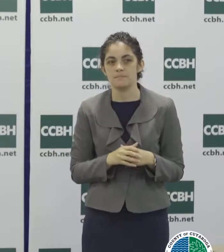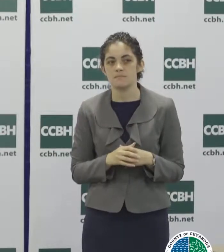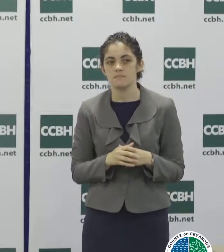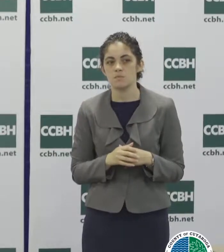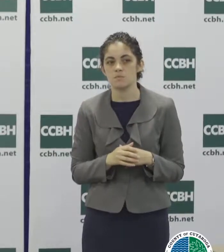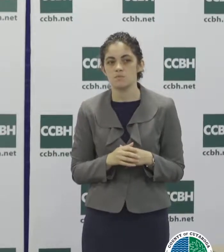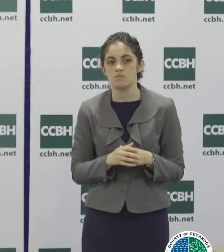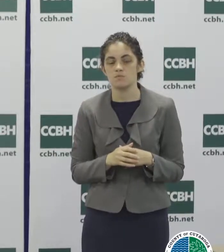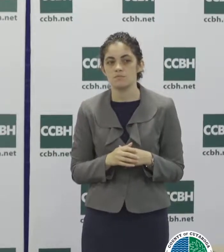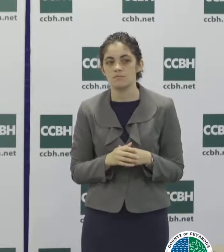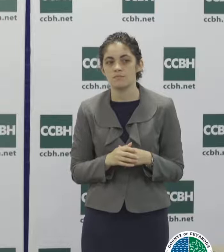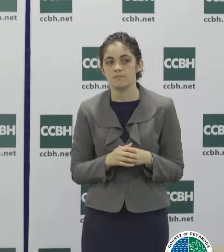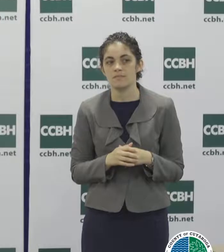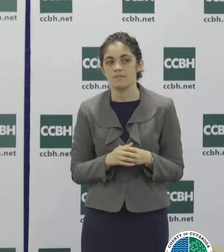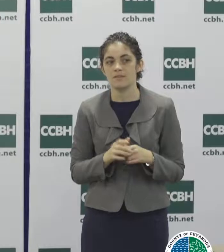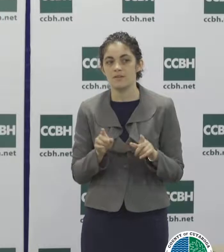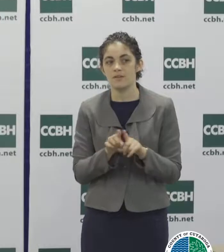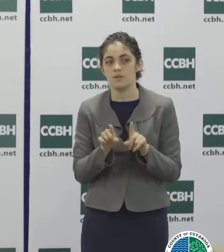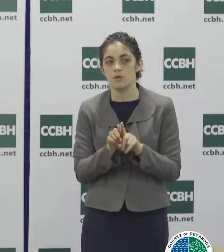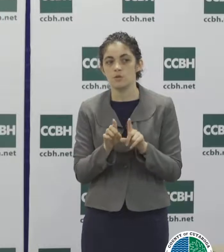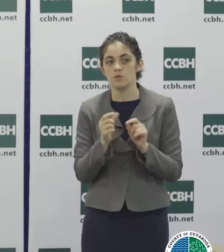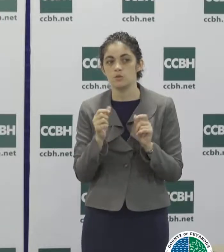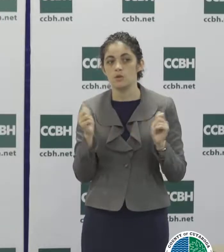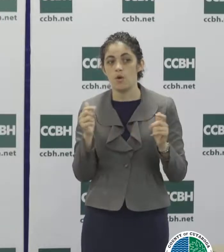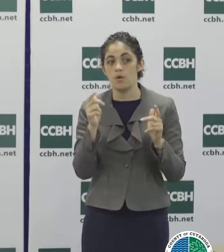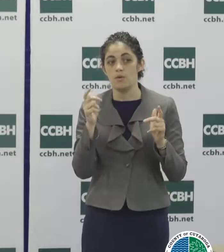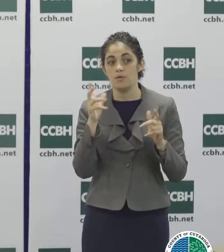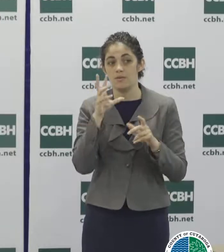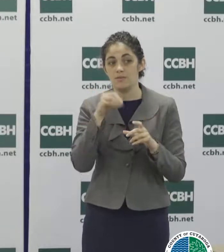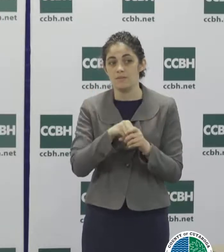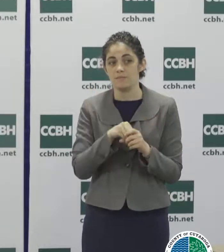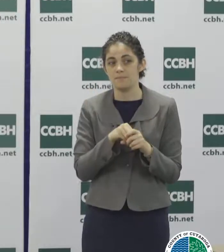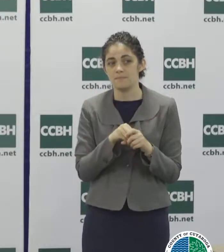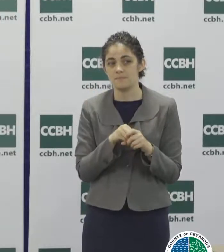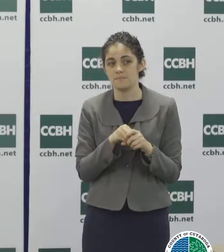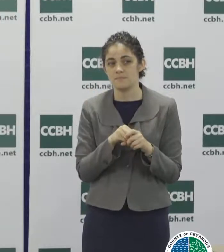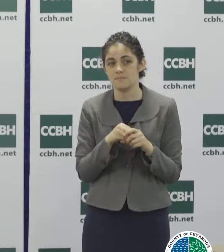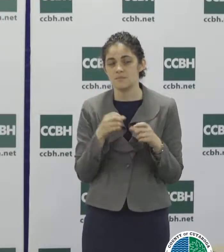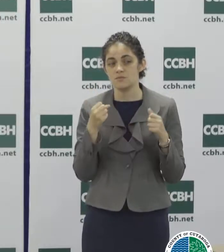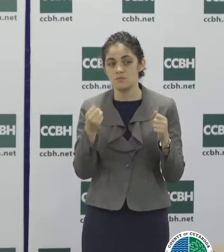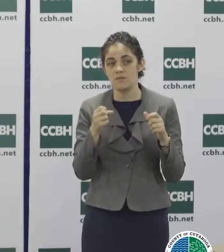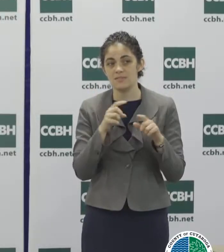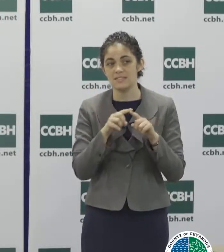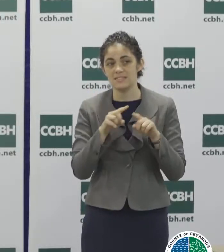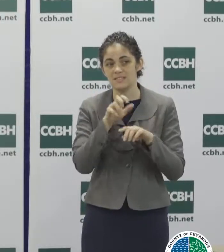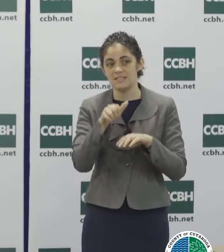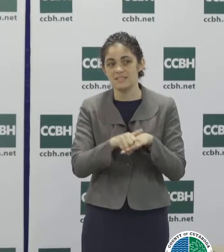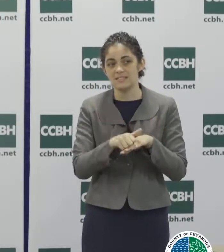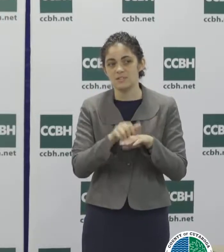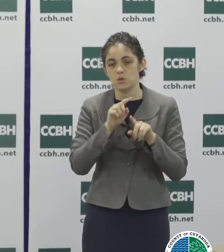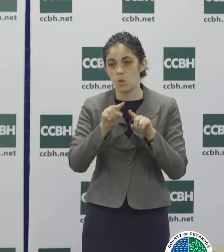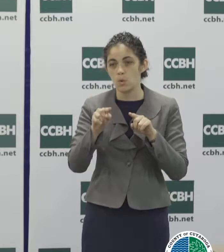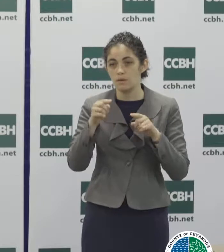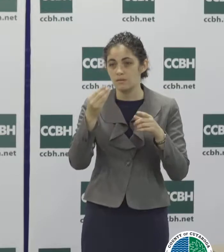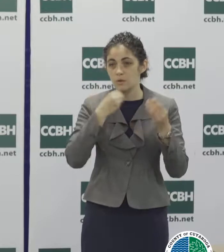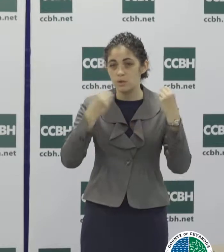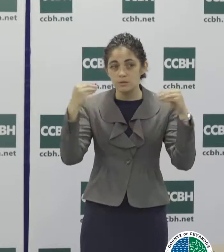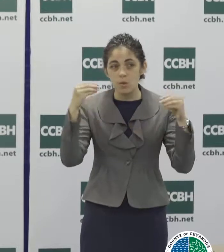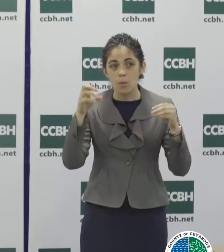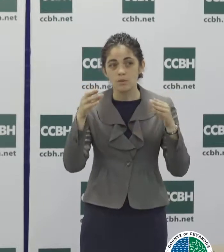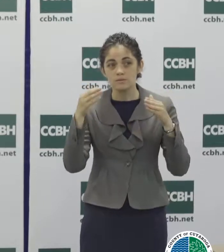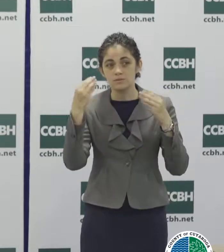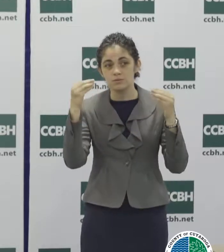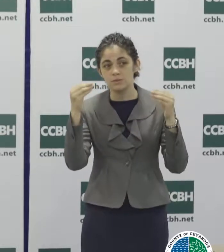And just talking about everybody doing their part, driving to different assignments, running to the grocery store, corner